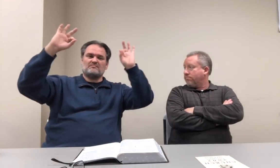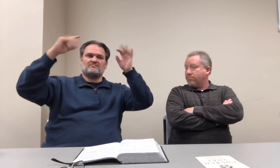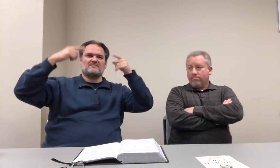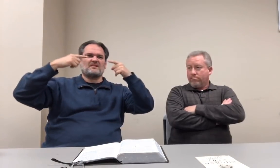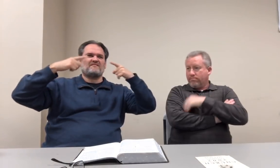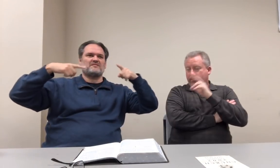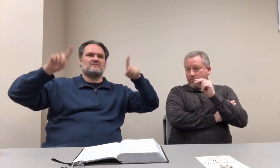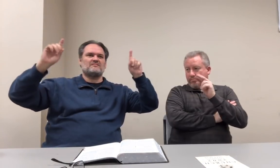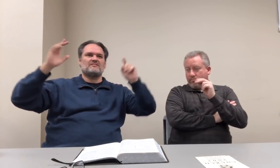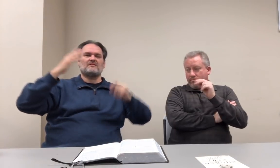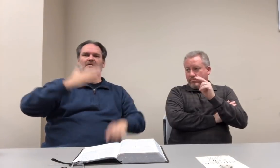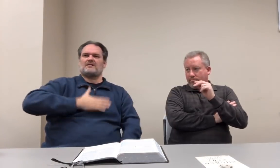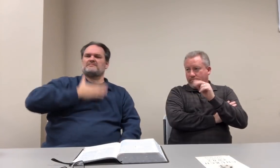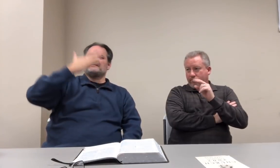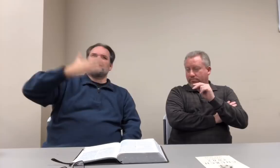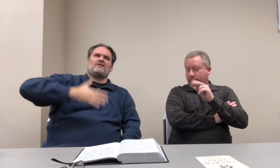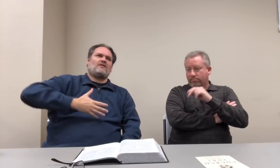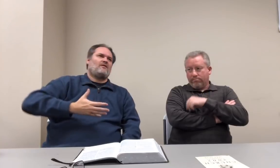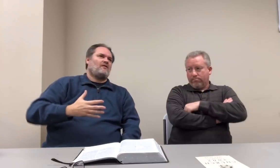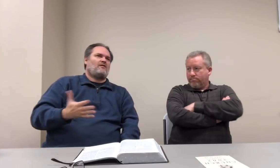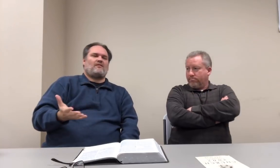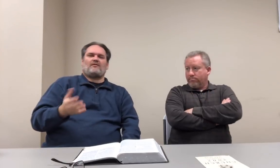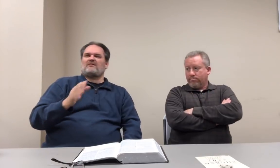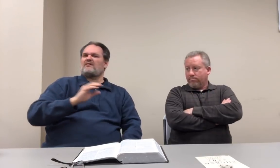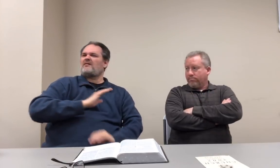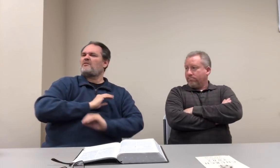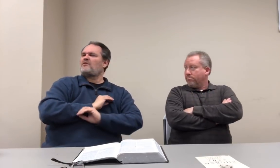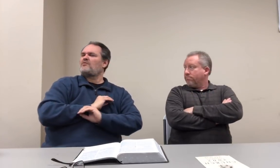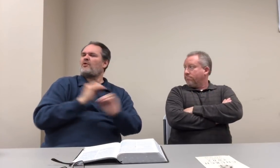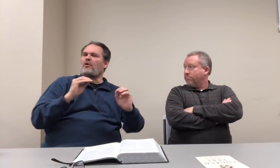one, anthropopathism. I've practiced that a lot.